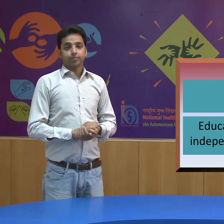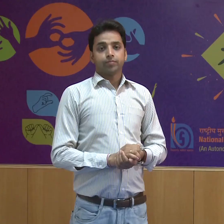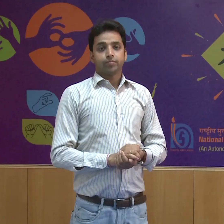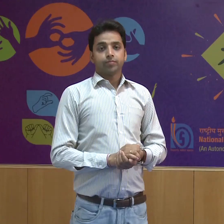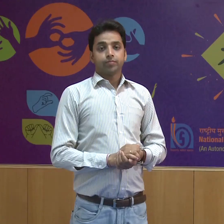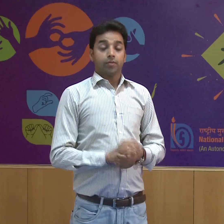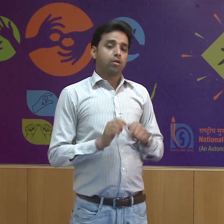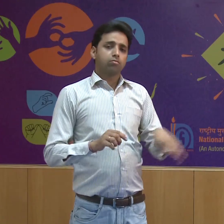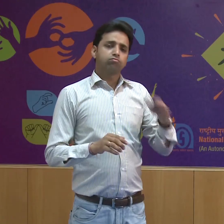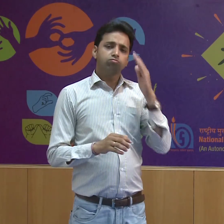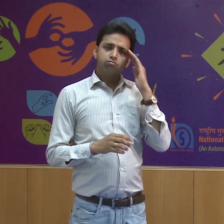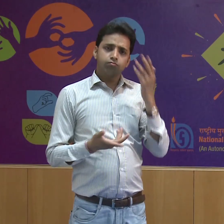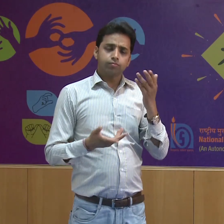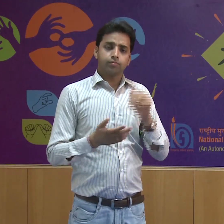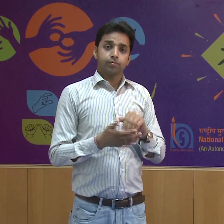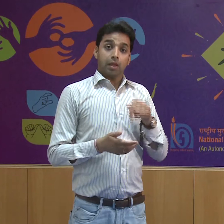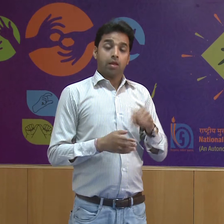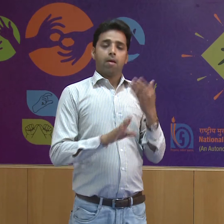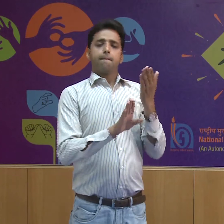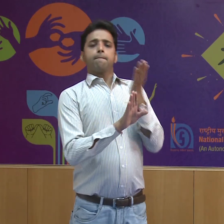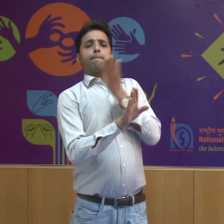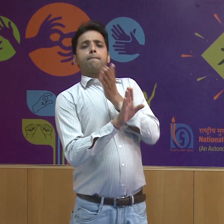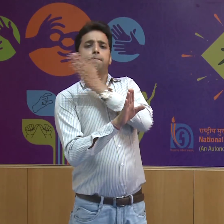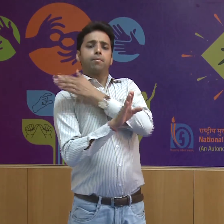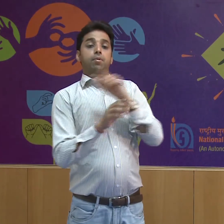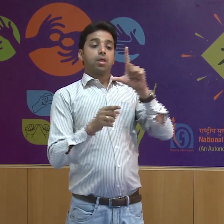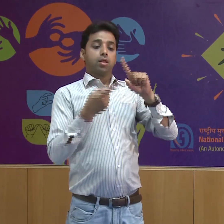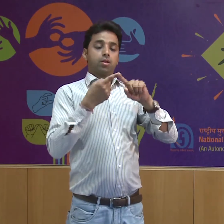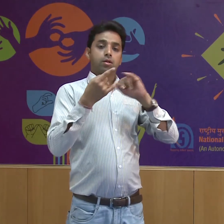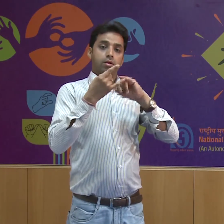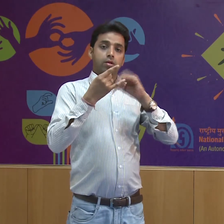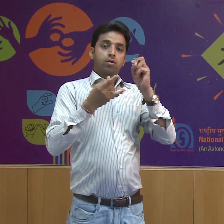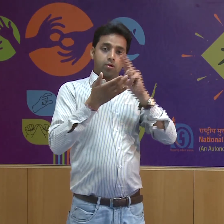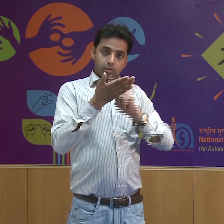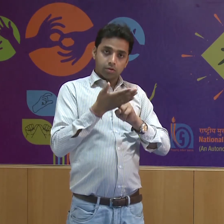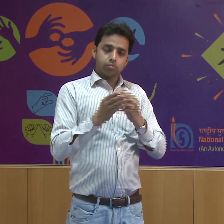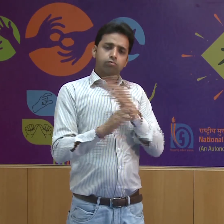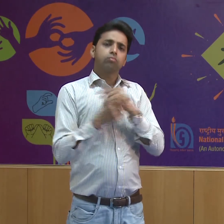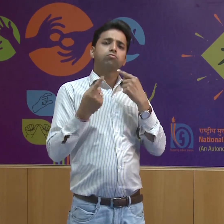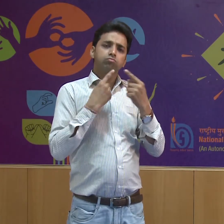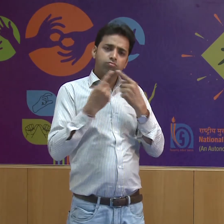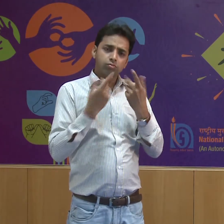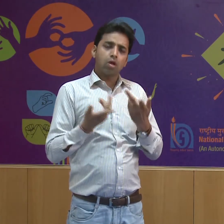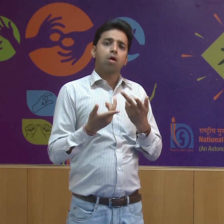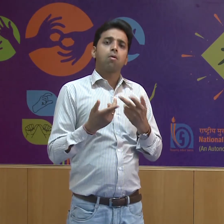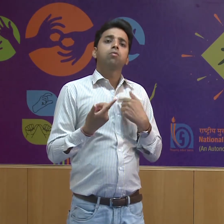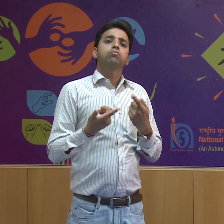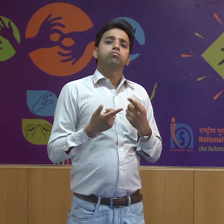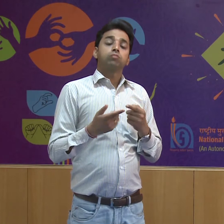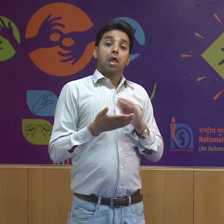As you know that in the previous lesson we had discussed about coming of British to India